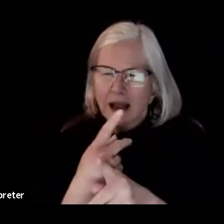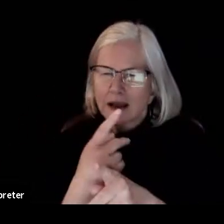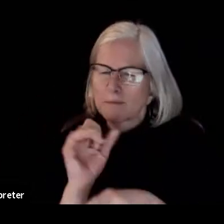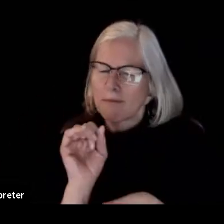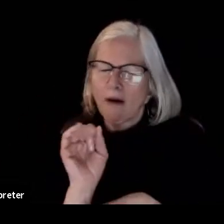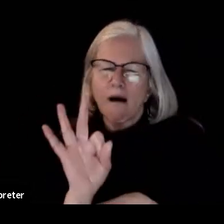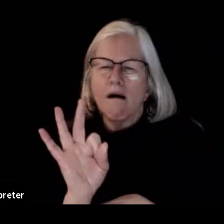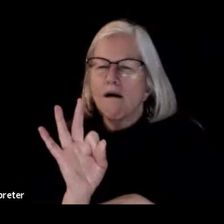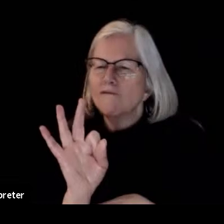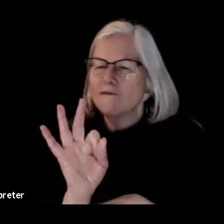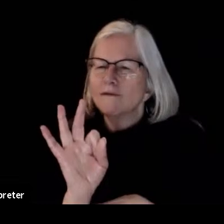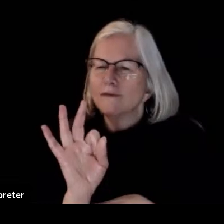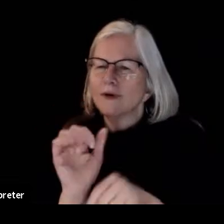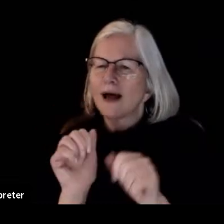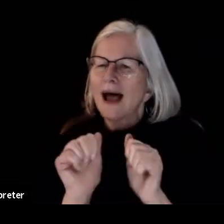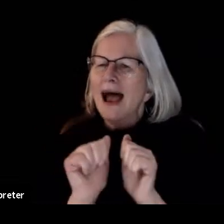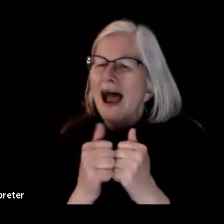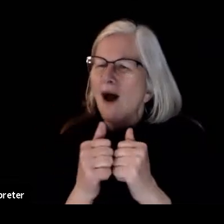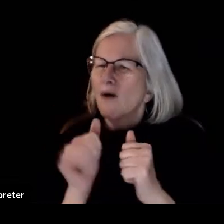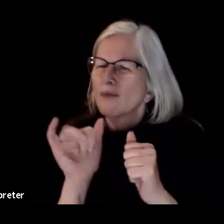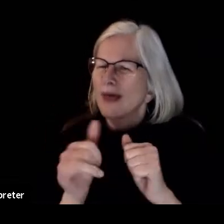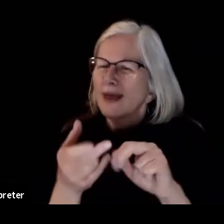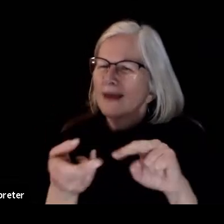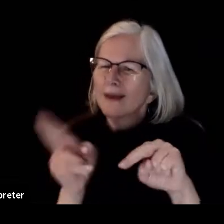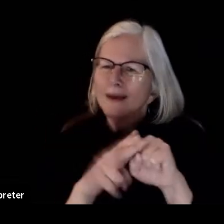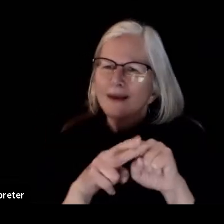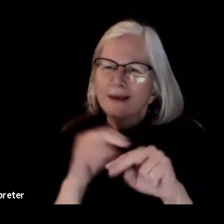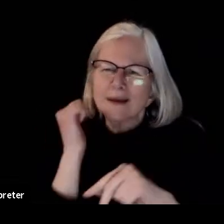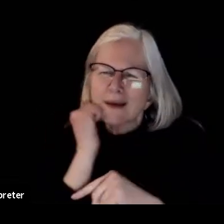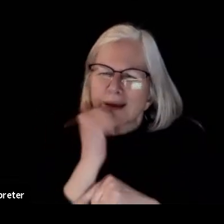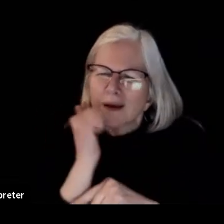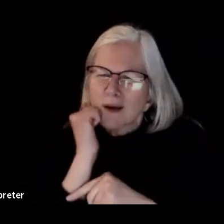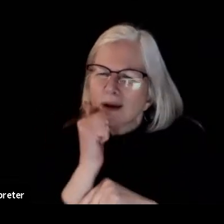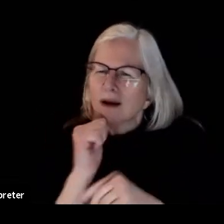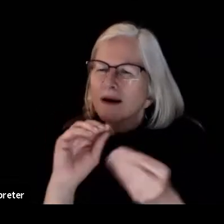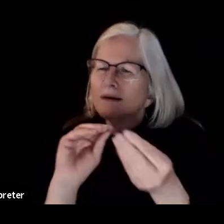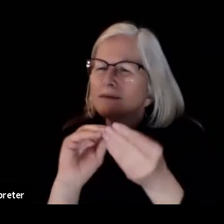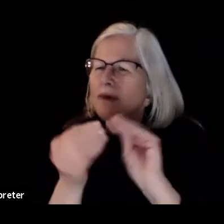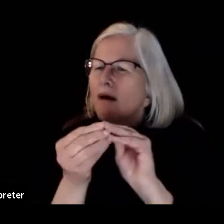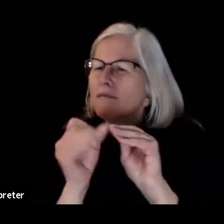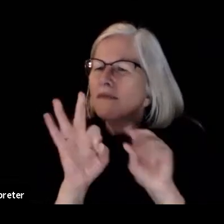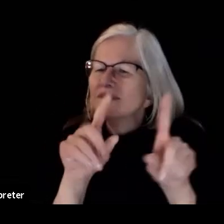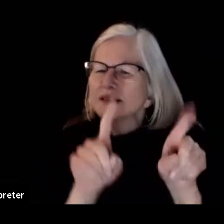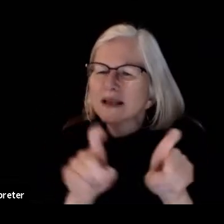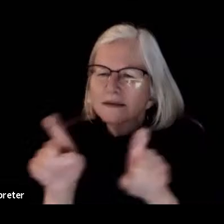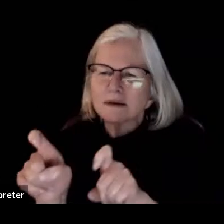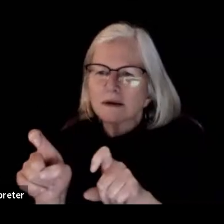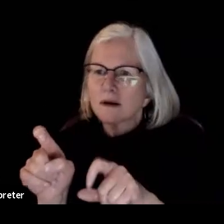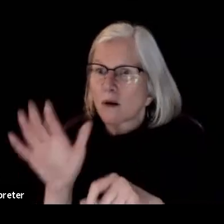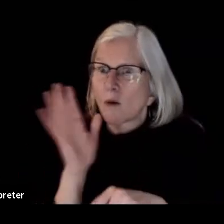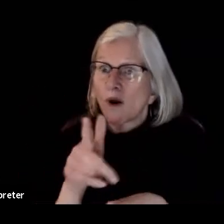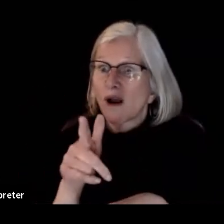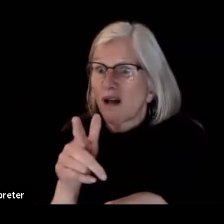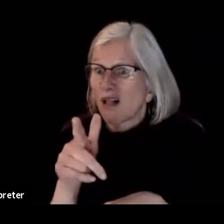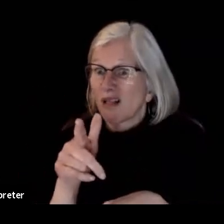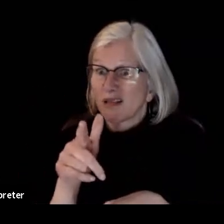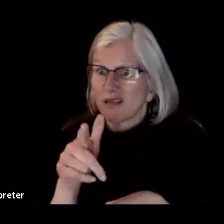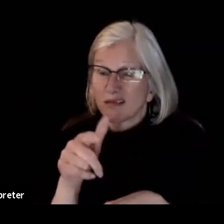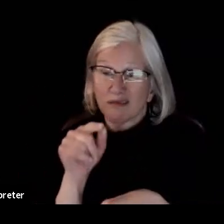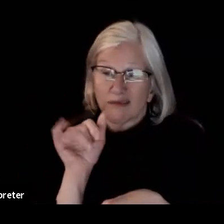volume? And especially, will it create a backlog in the home testing processing?